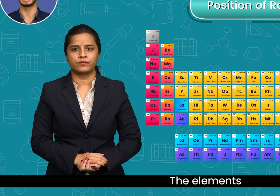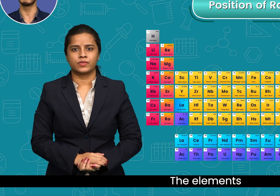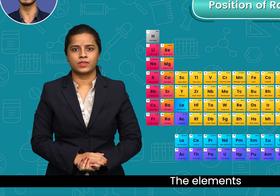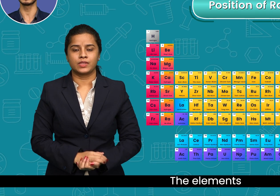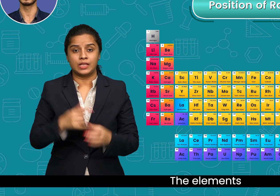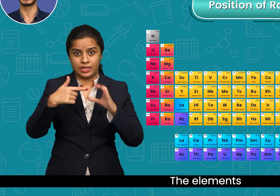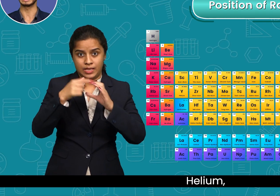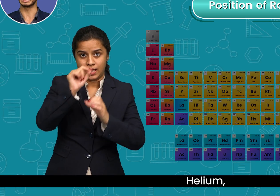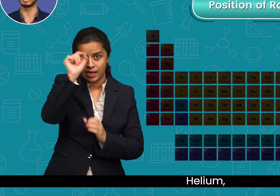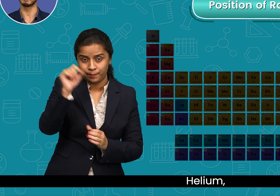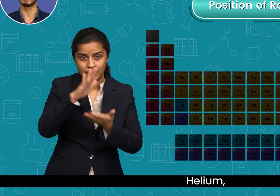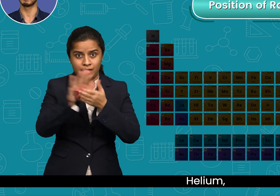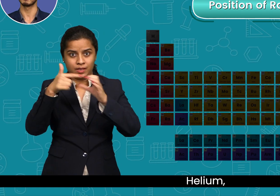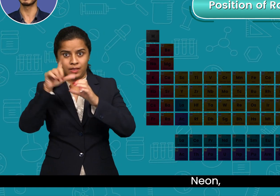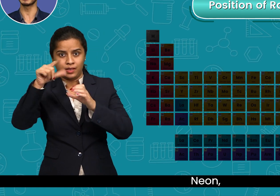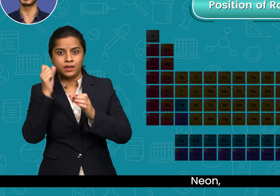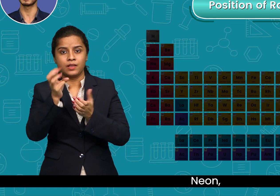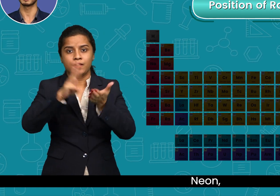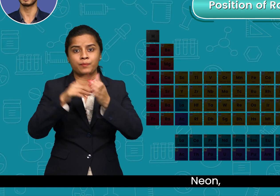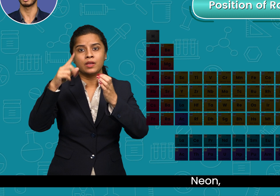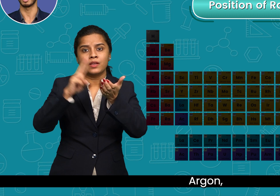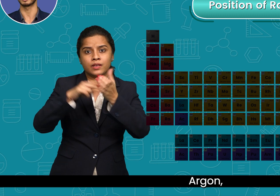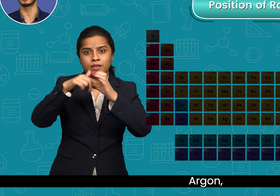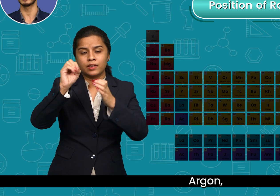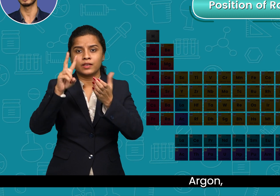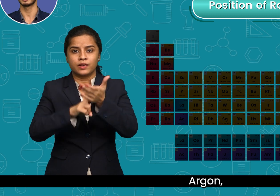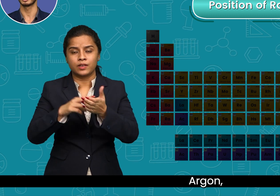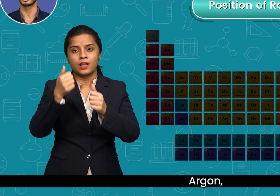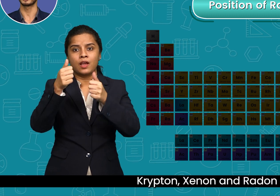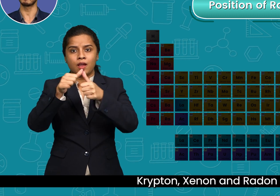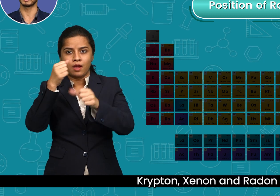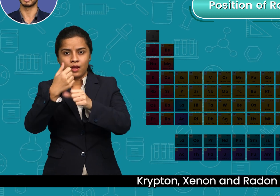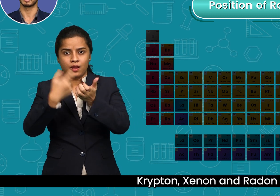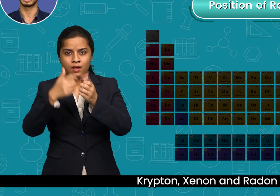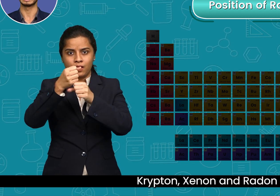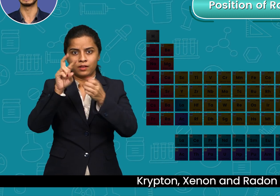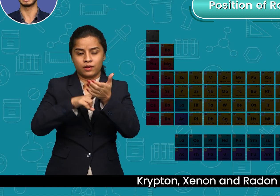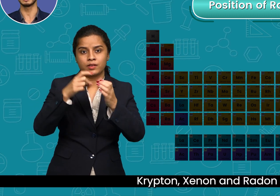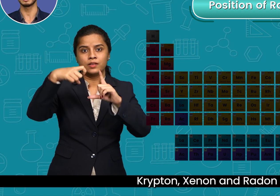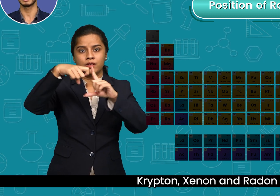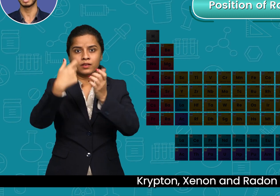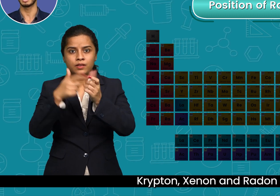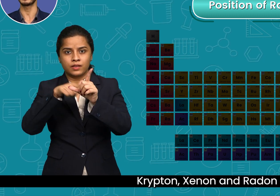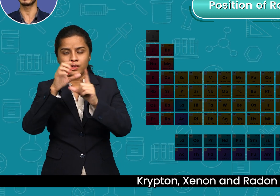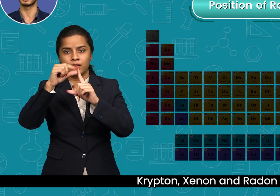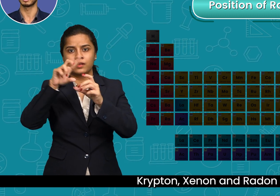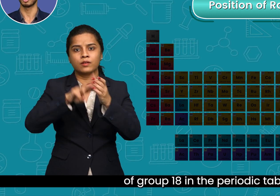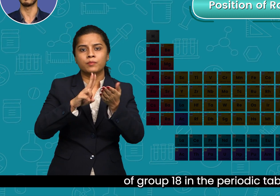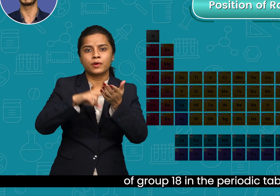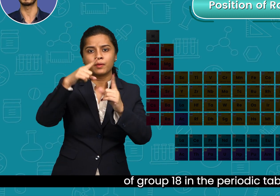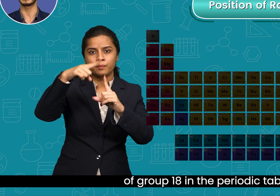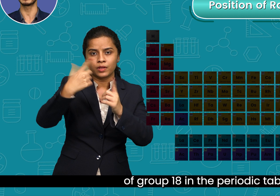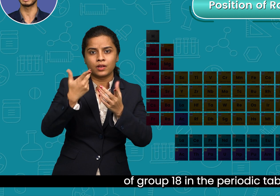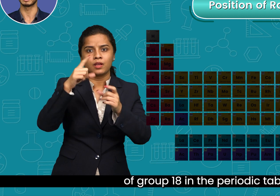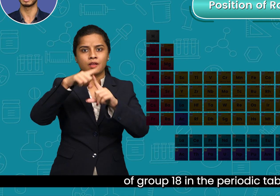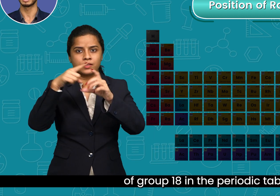The elements helium, neon, argon, krypton, xenon and radon of